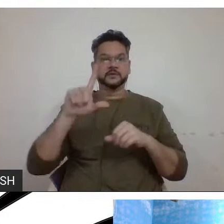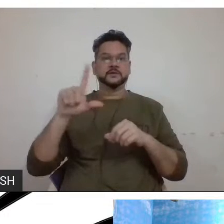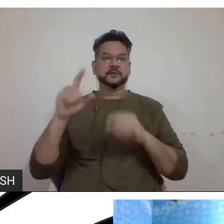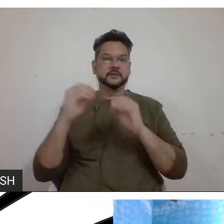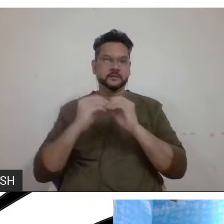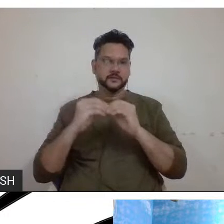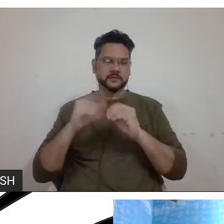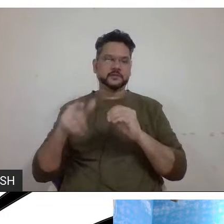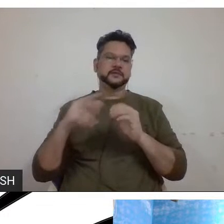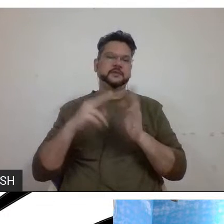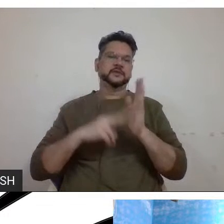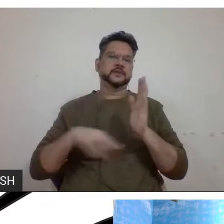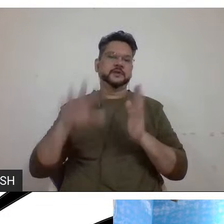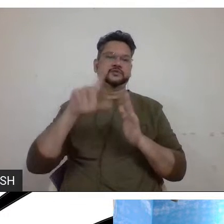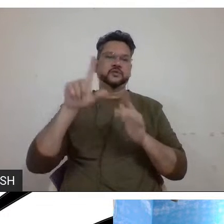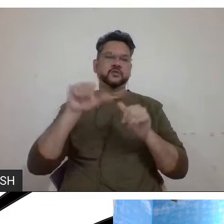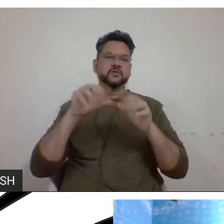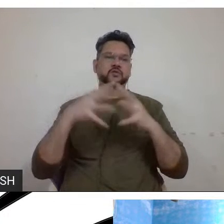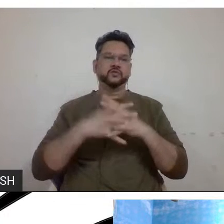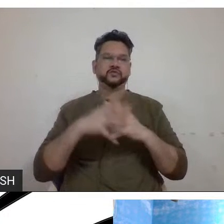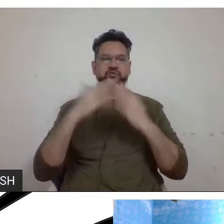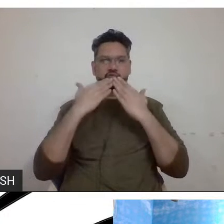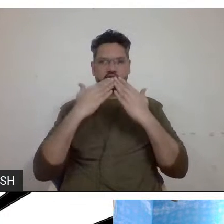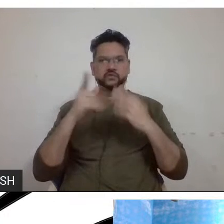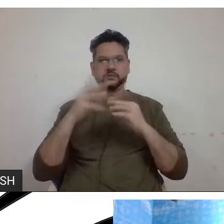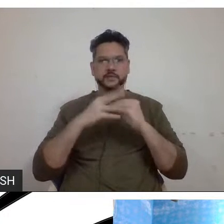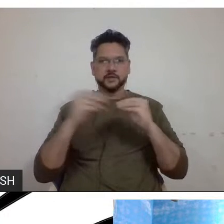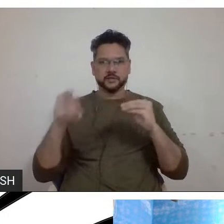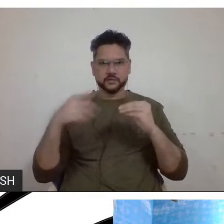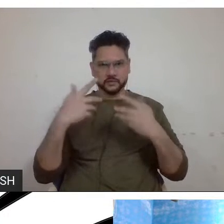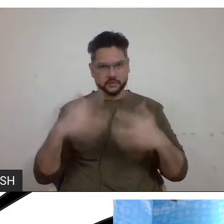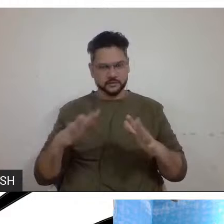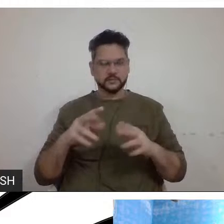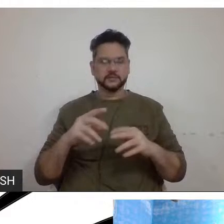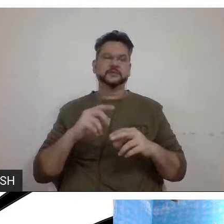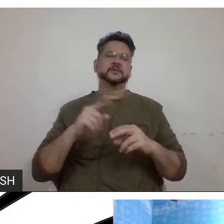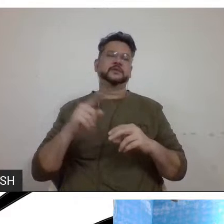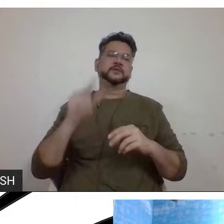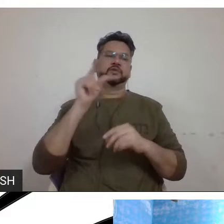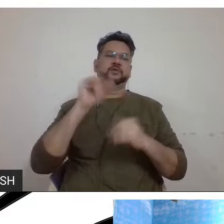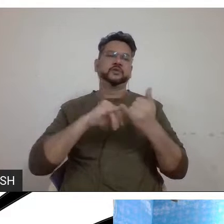University Bangalore, went on an exchange program to Penalloy, USA,